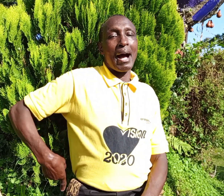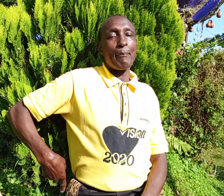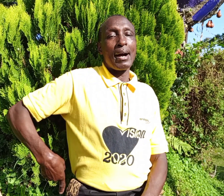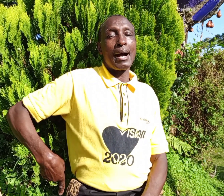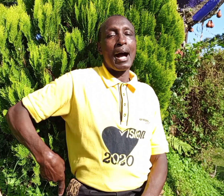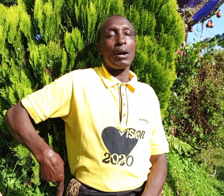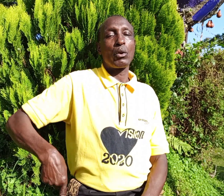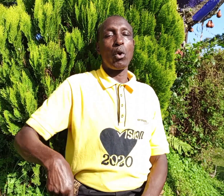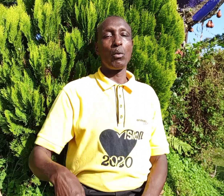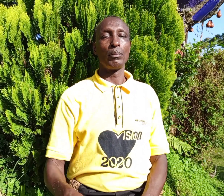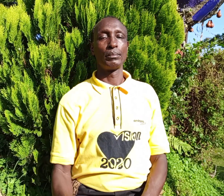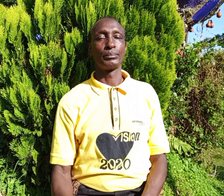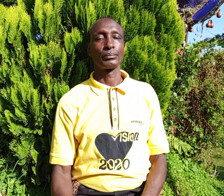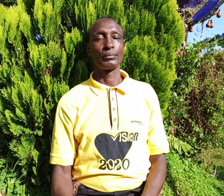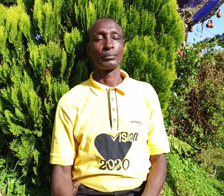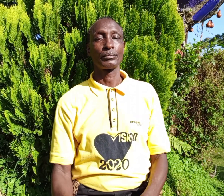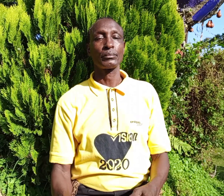mama anko.